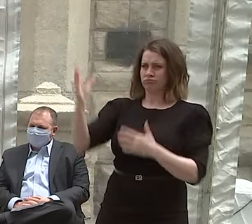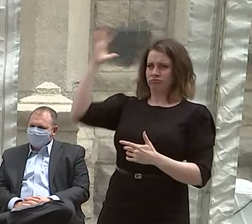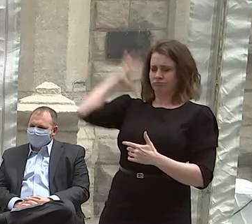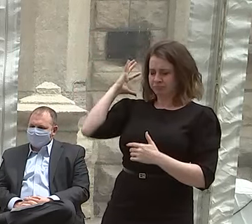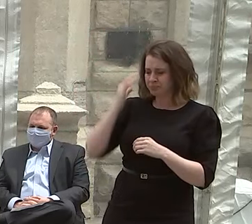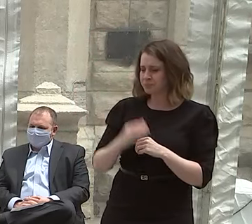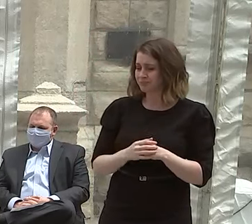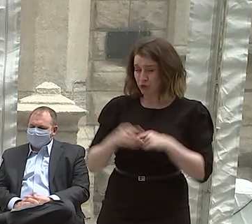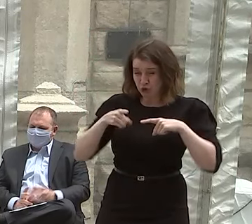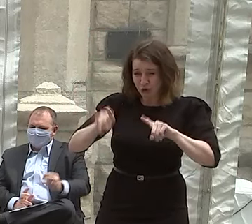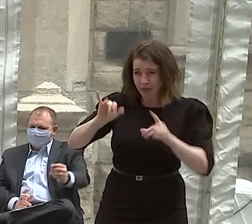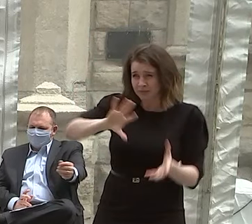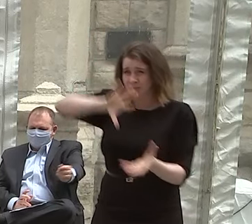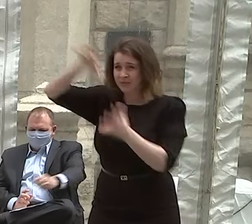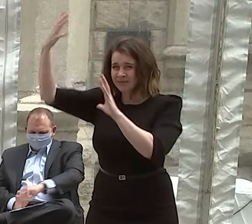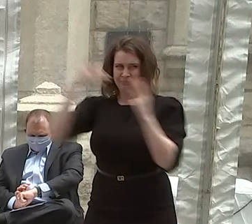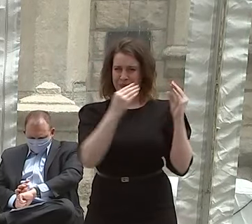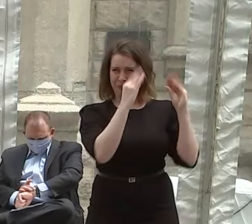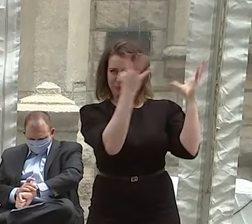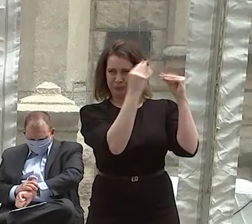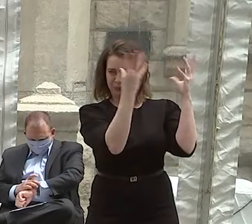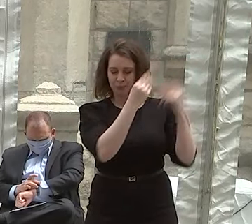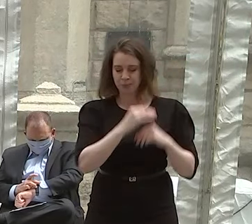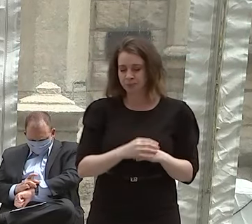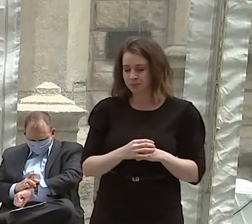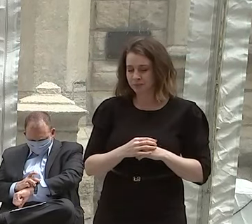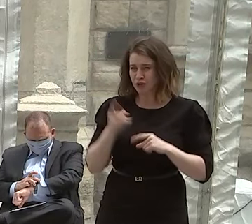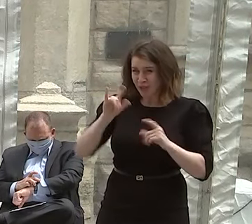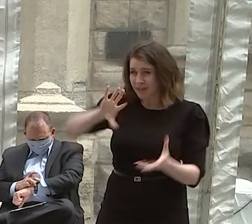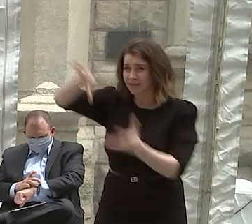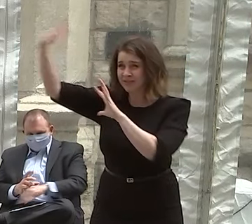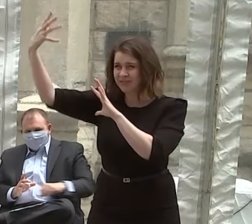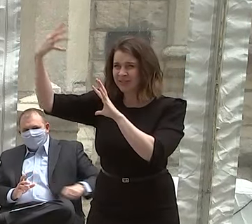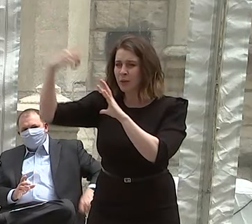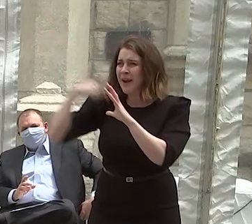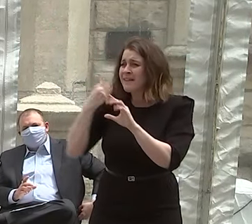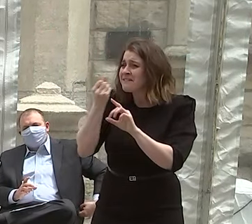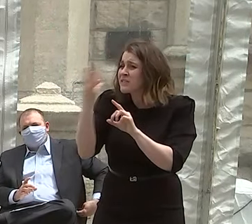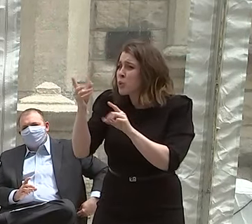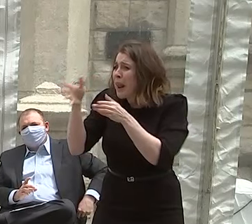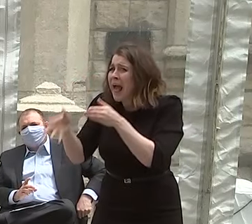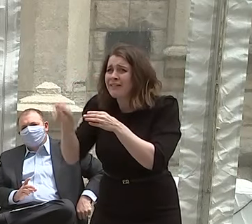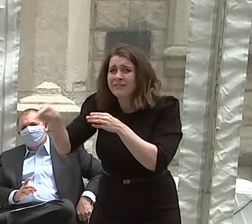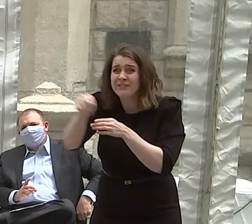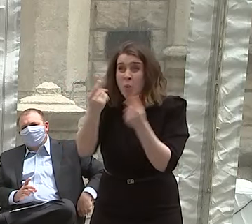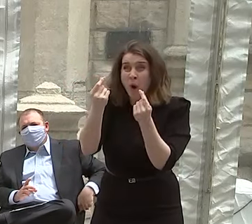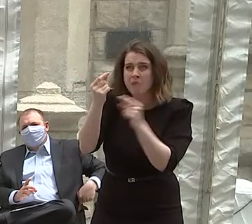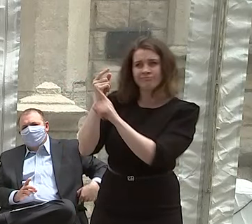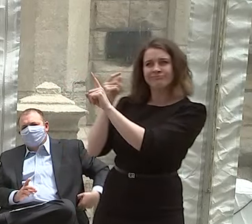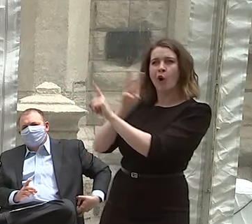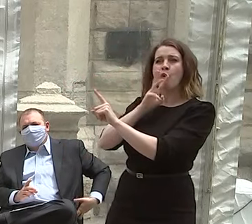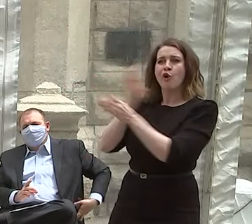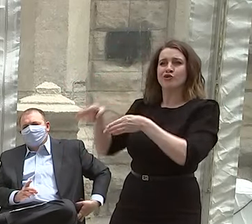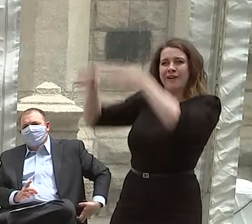Amidst that destruction, one of the few things that remained was this building.